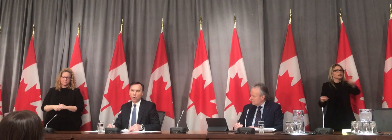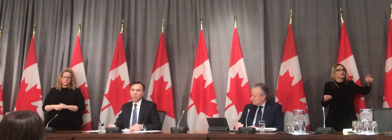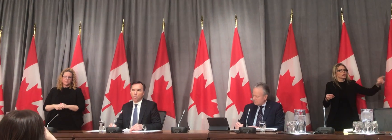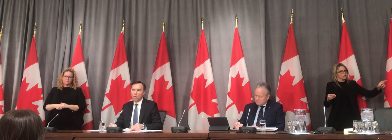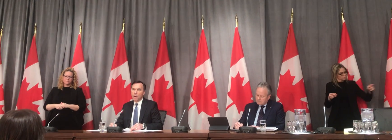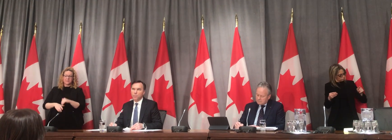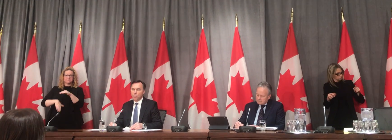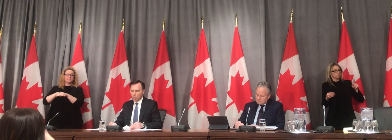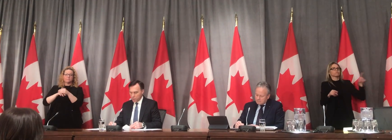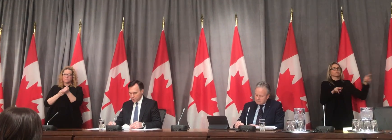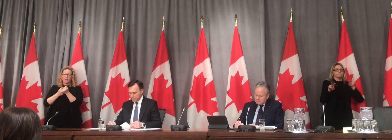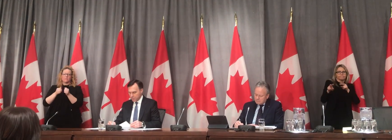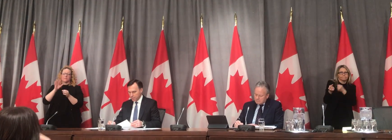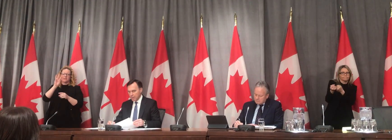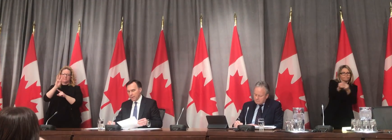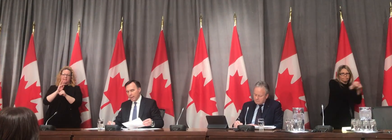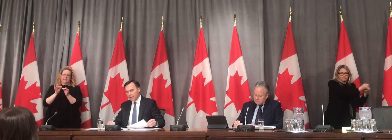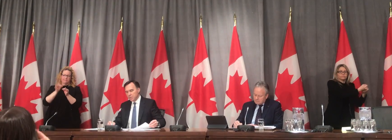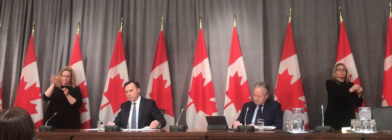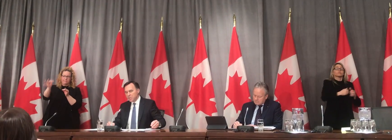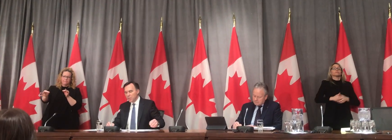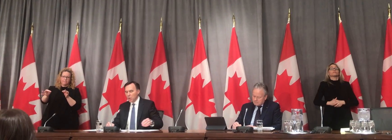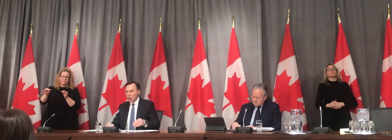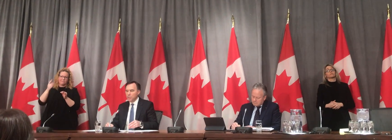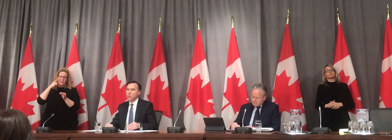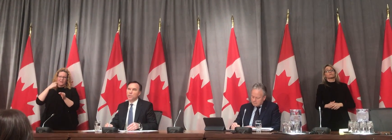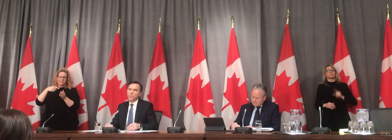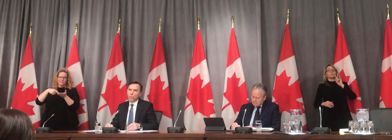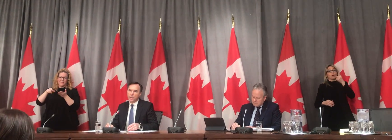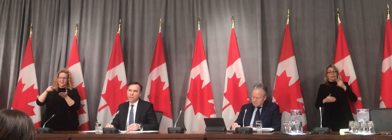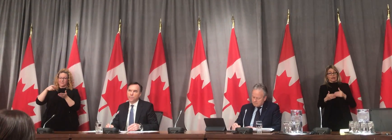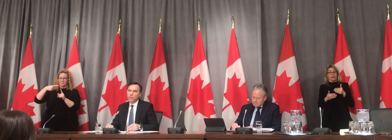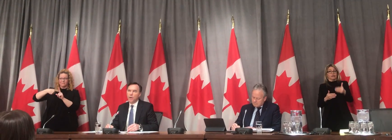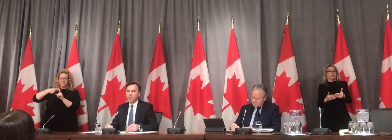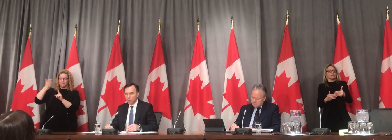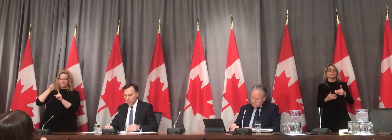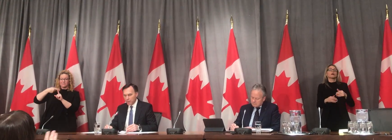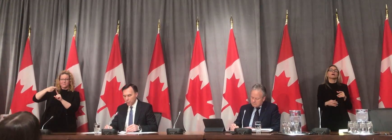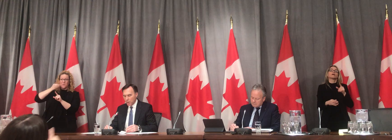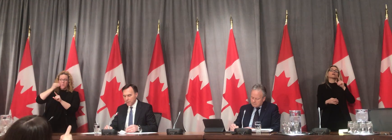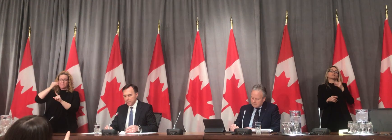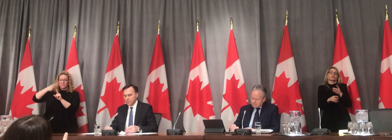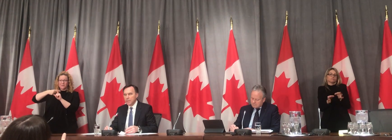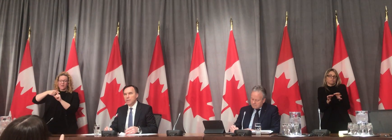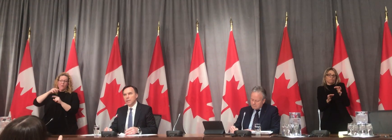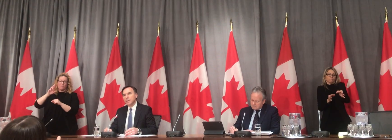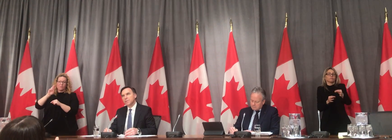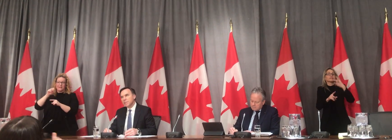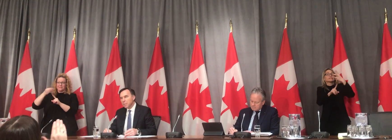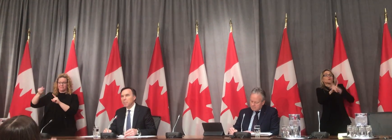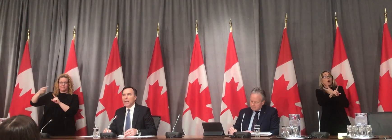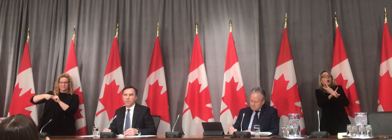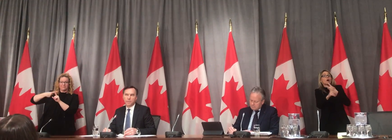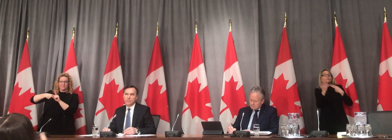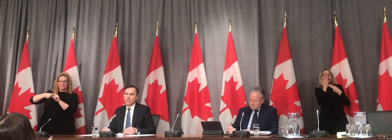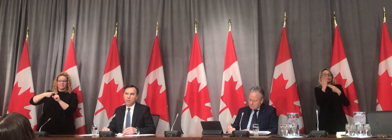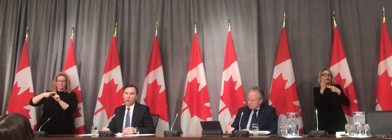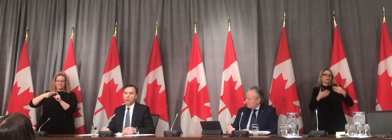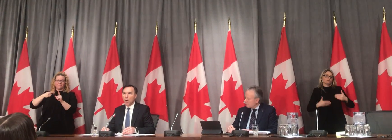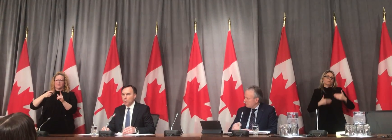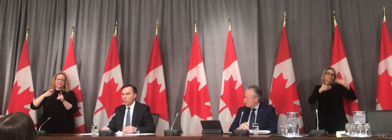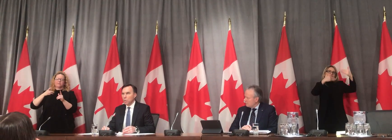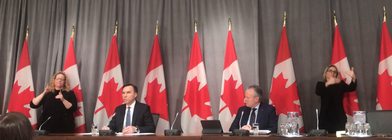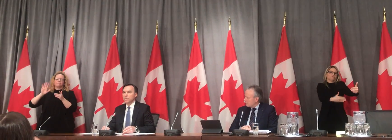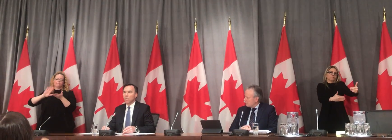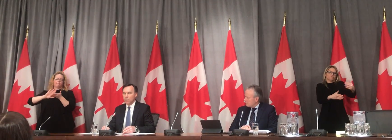6-month deferral program for mortgages and specific opportunities for relief on other credit products, like skip a payment